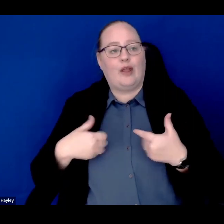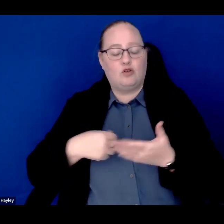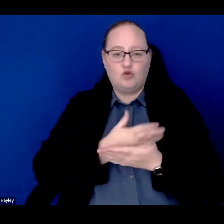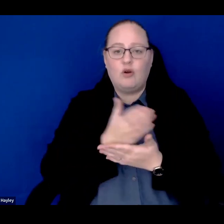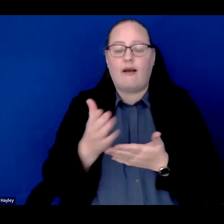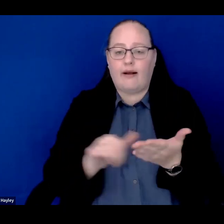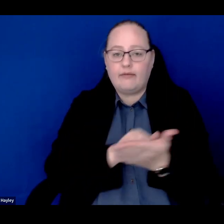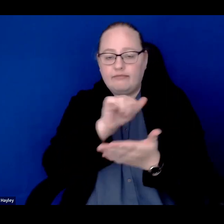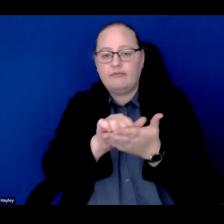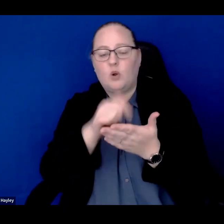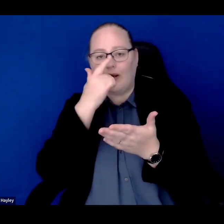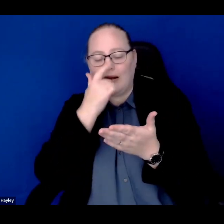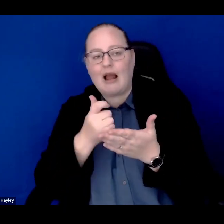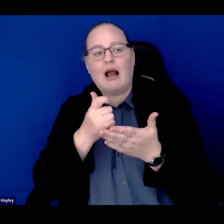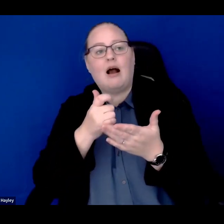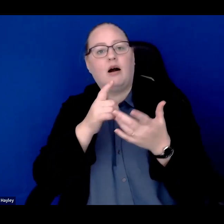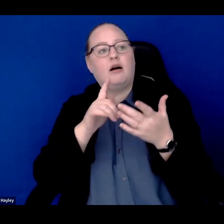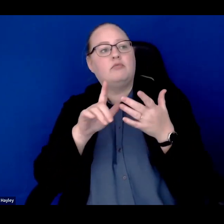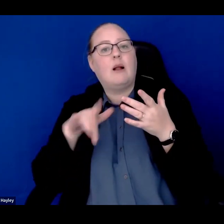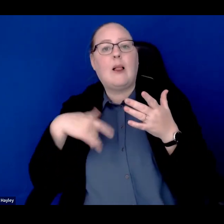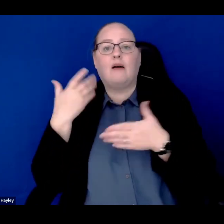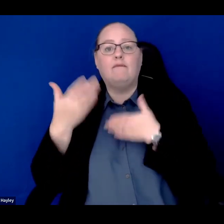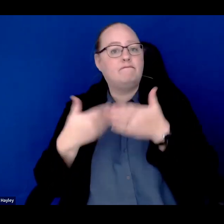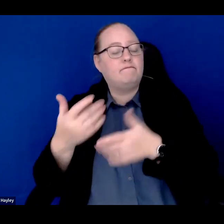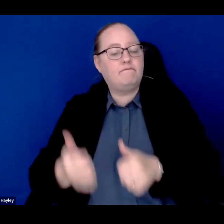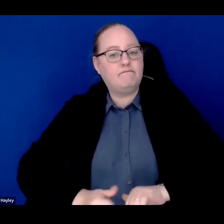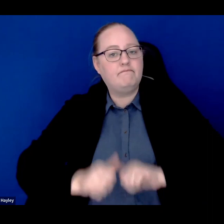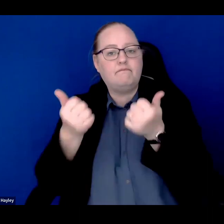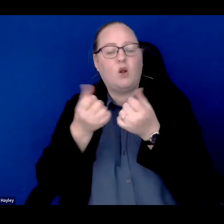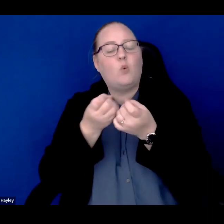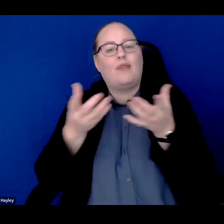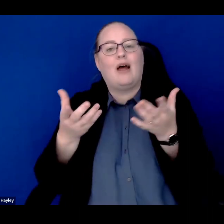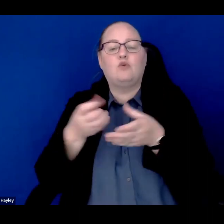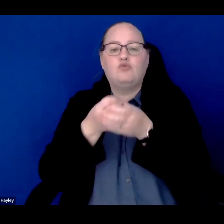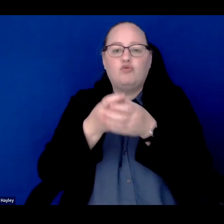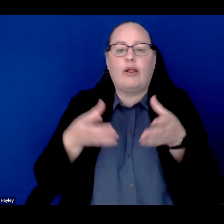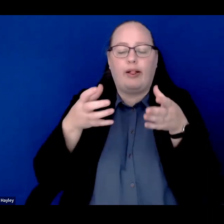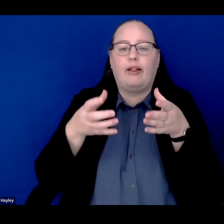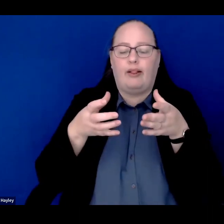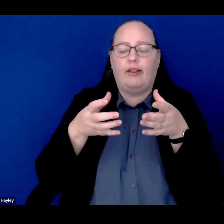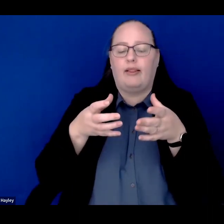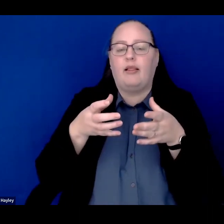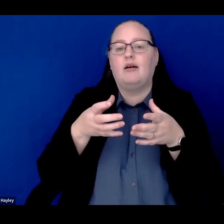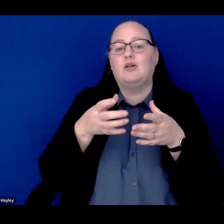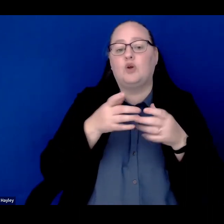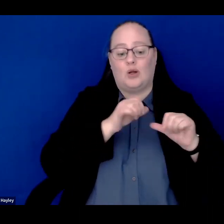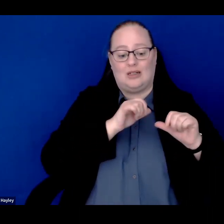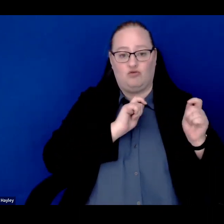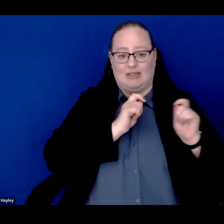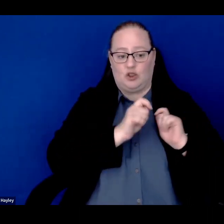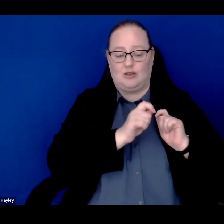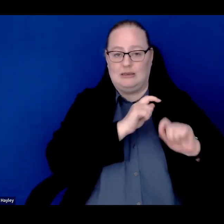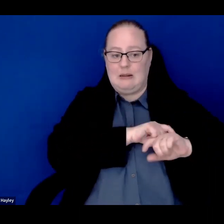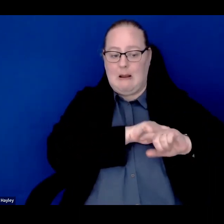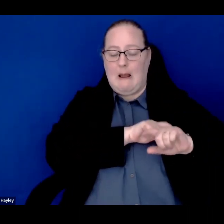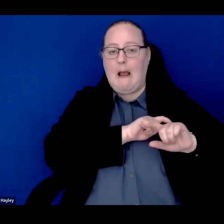4 values of sustainability, democracy, equity, and well-being, even though they're phrased differently. You see, during the transition, the goal is to